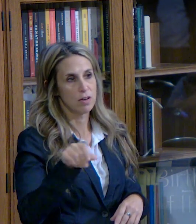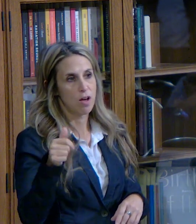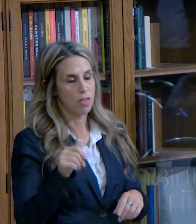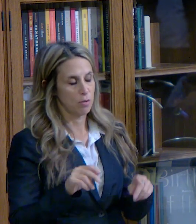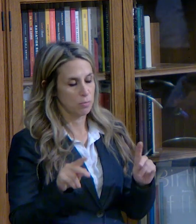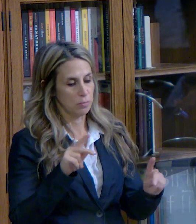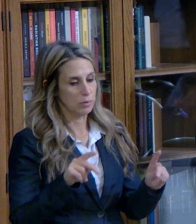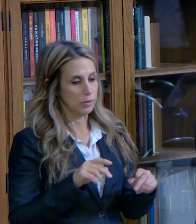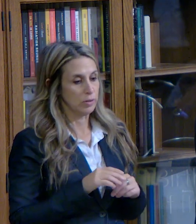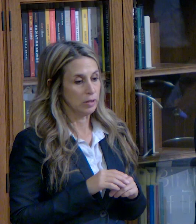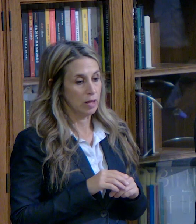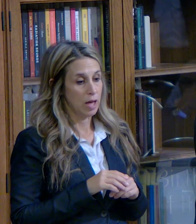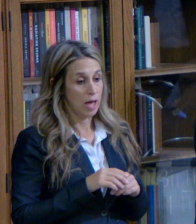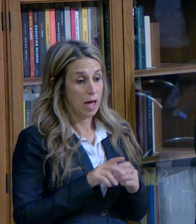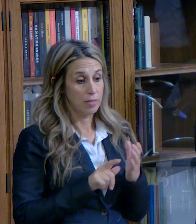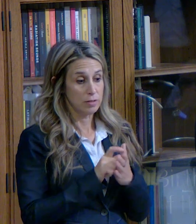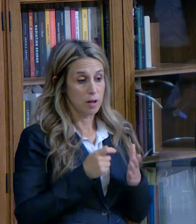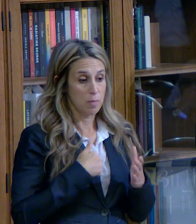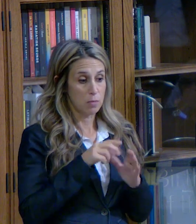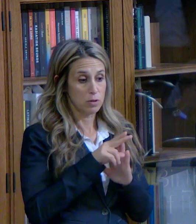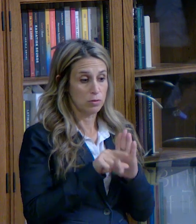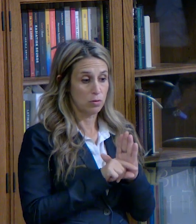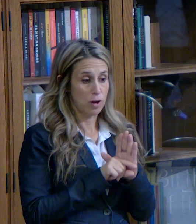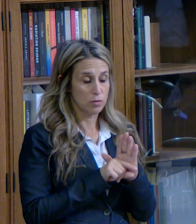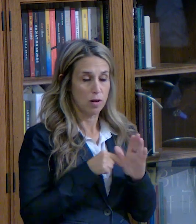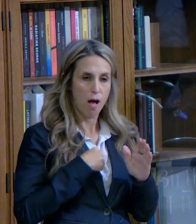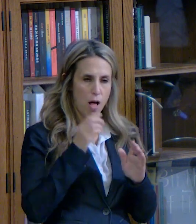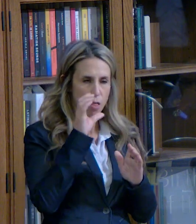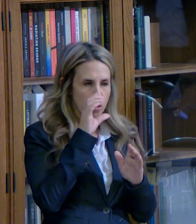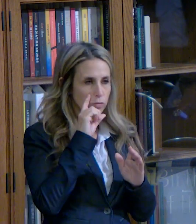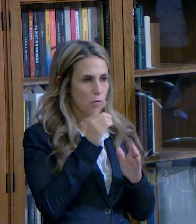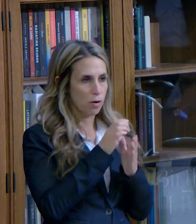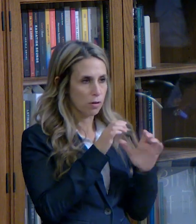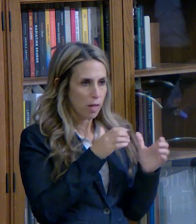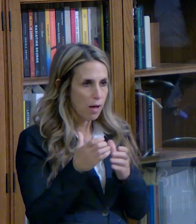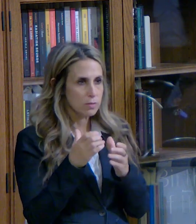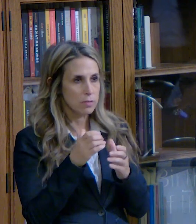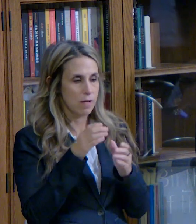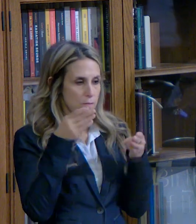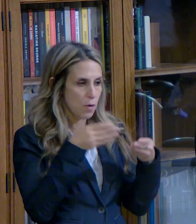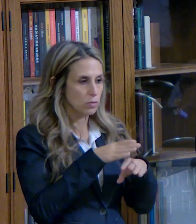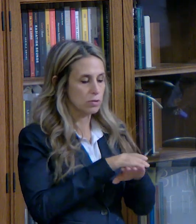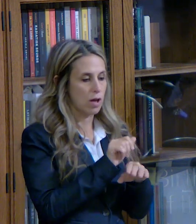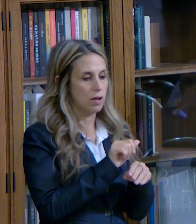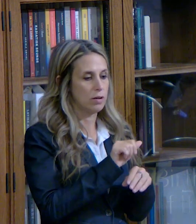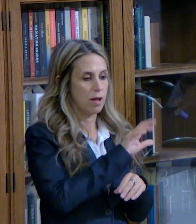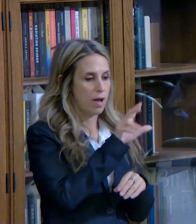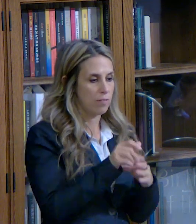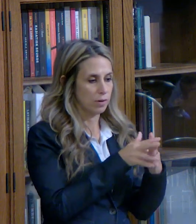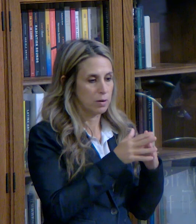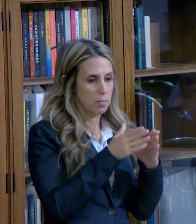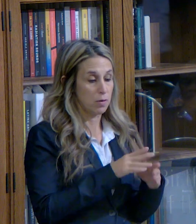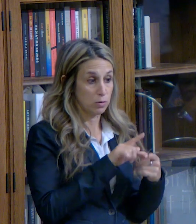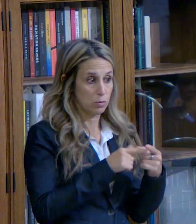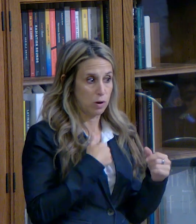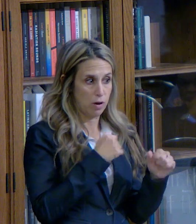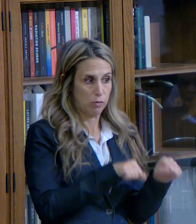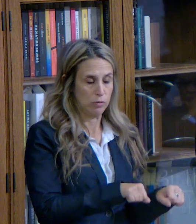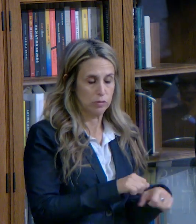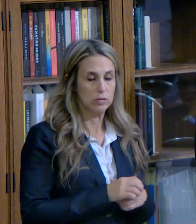time I was an undergraduate I sought out courses that focused on African-Americans whenever I